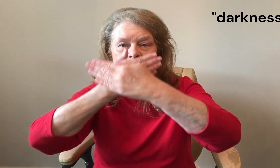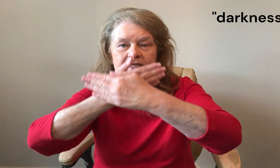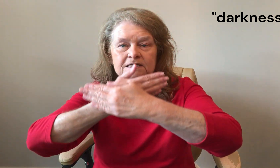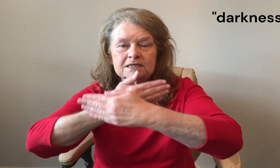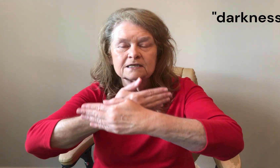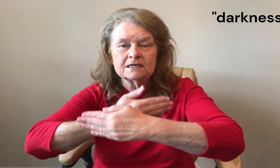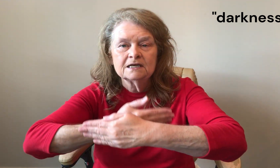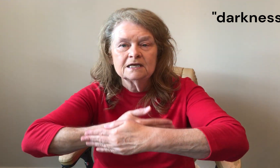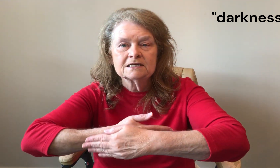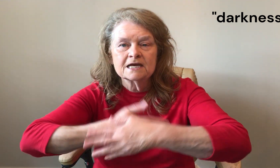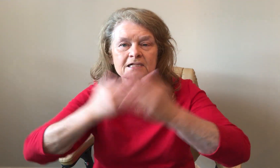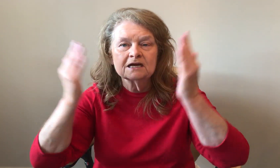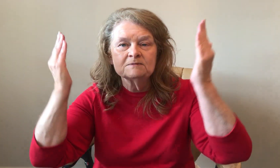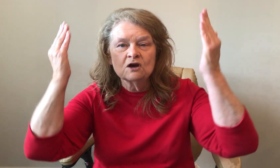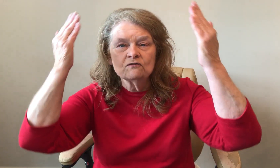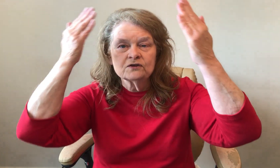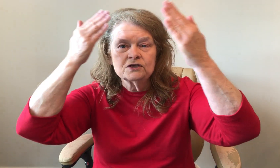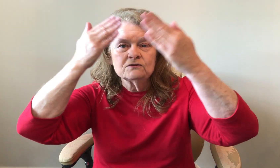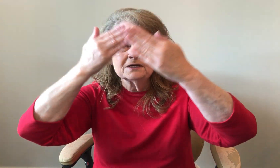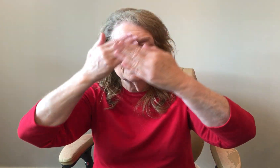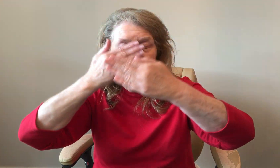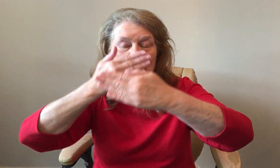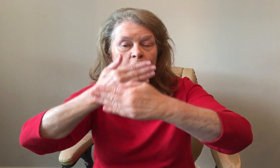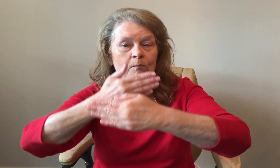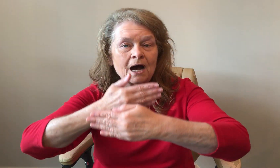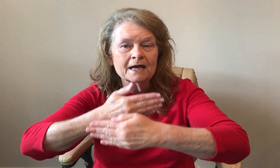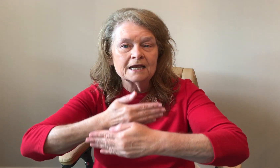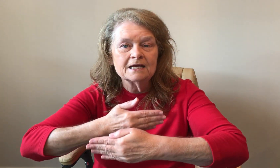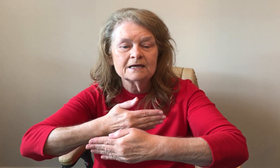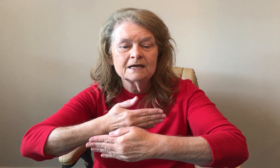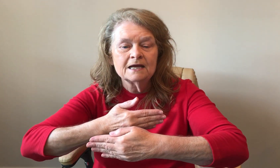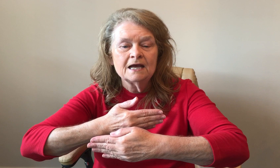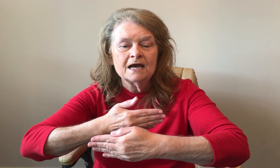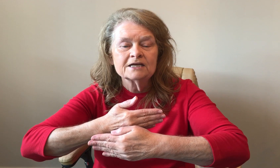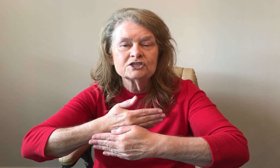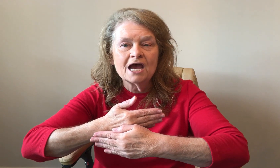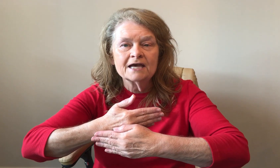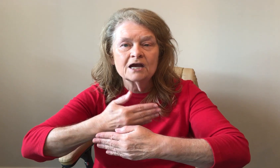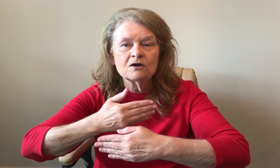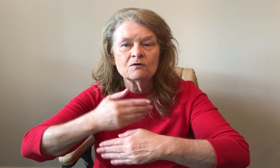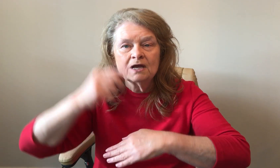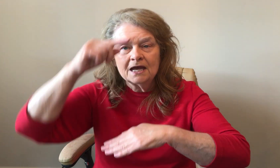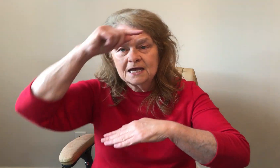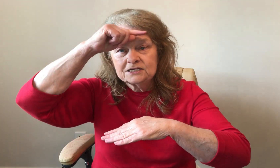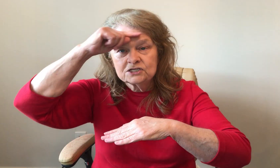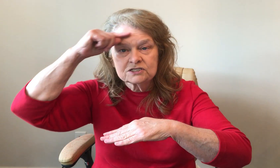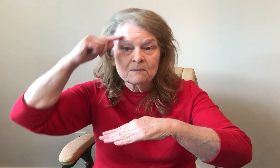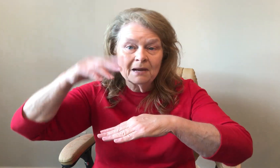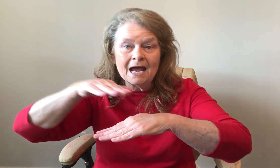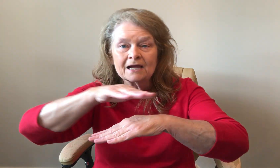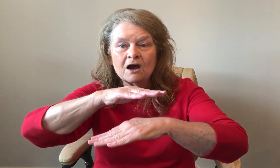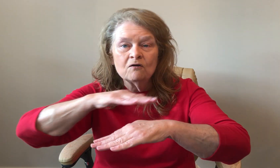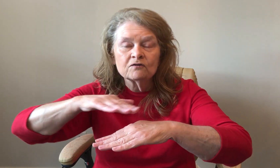Darkness. It's like it comes over you and like your whole body. A shadow is just a black over,